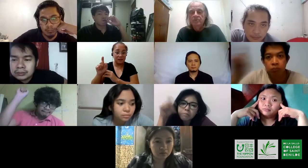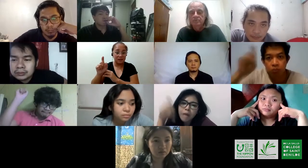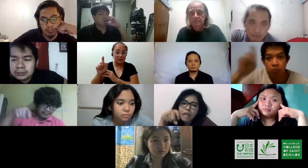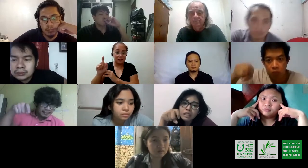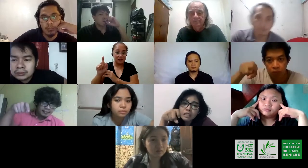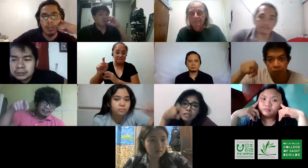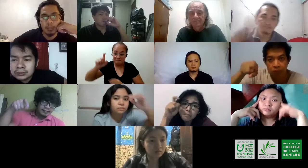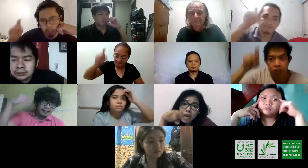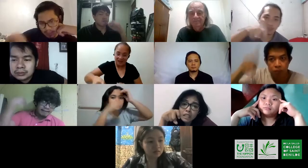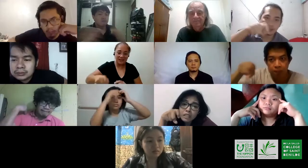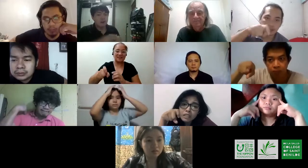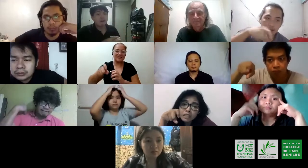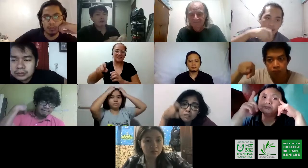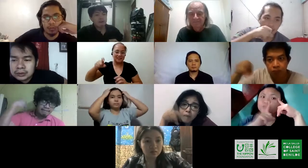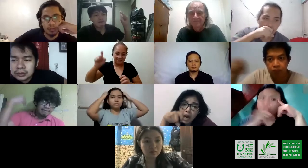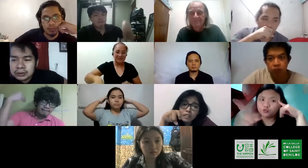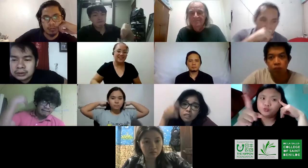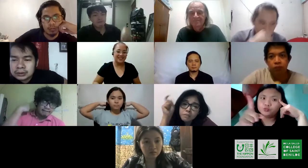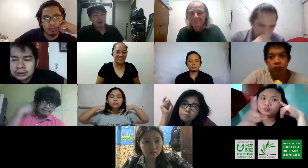have to.